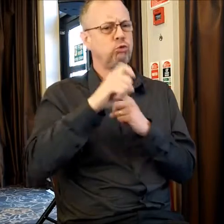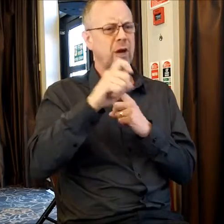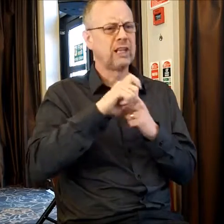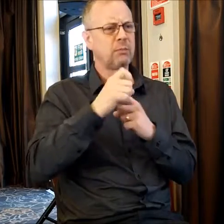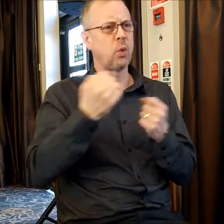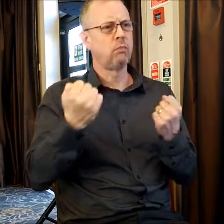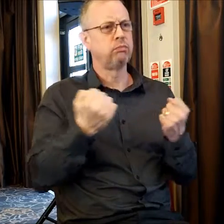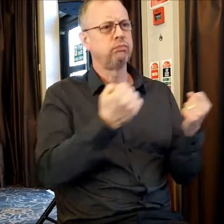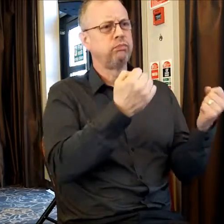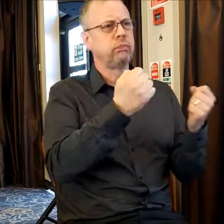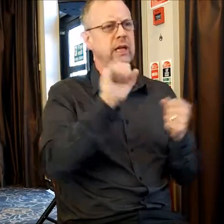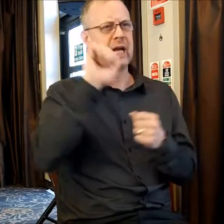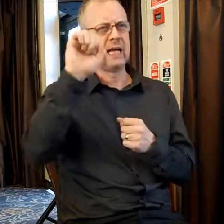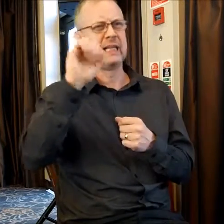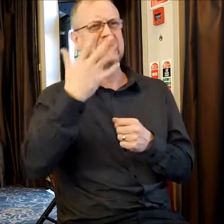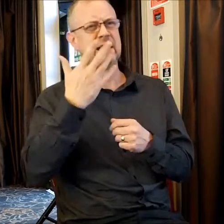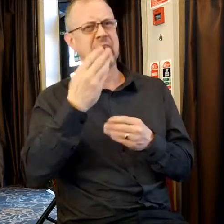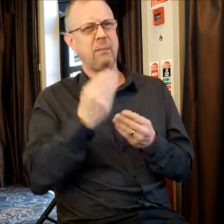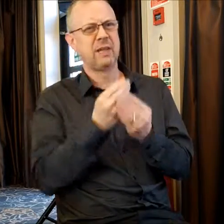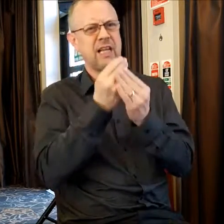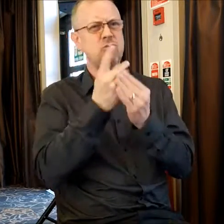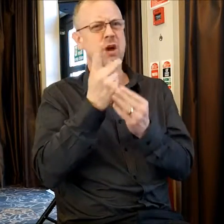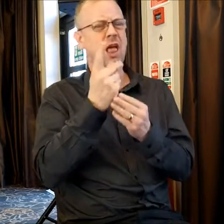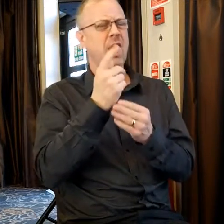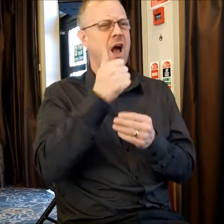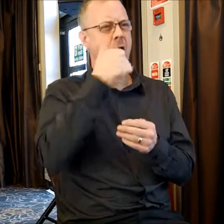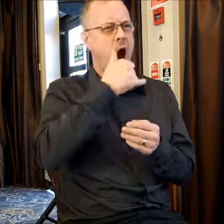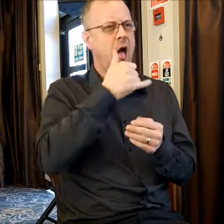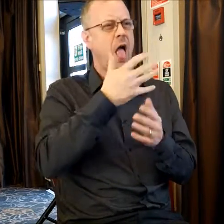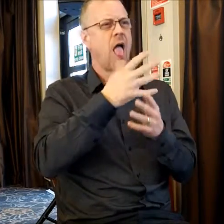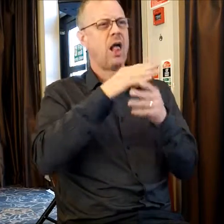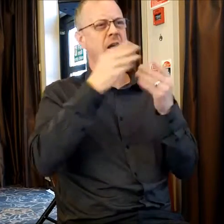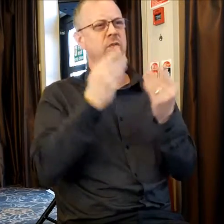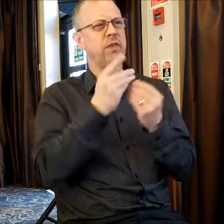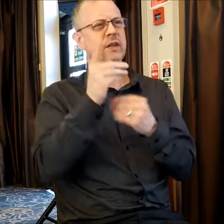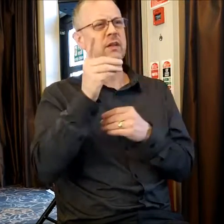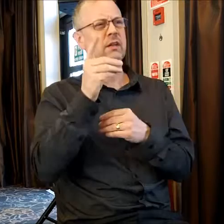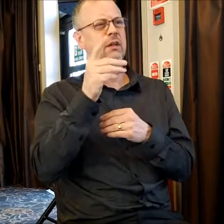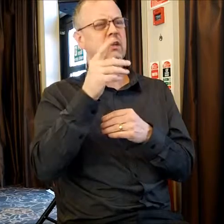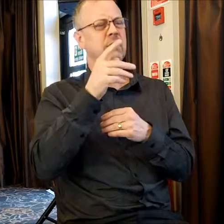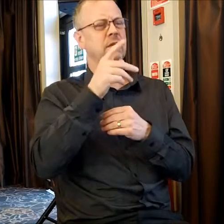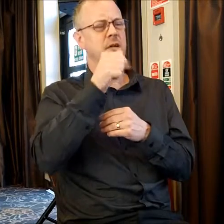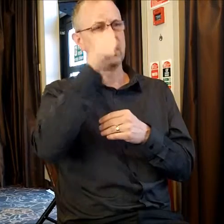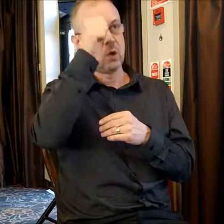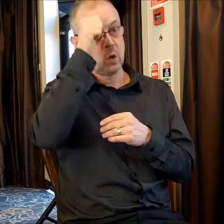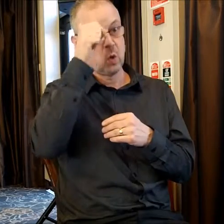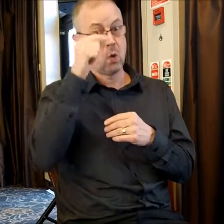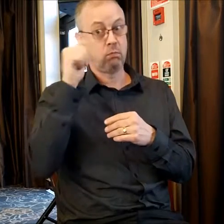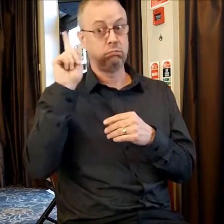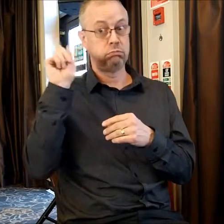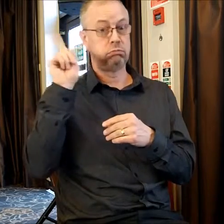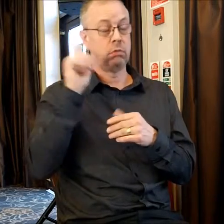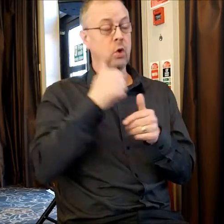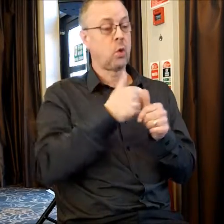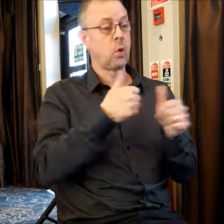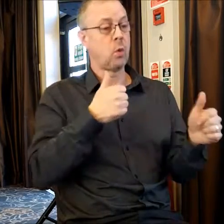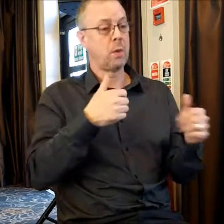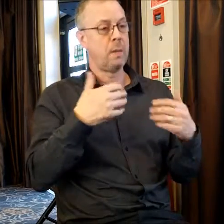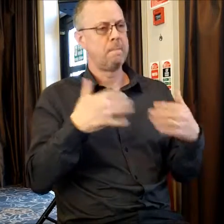Africa. They knew that we were working there and that we had a lot of clients in road construction who also need lubricants, greases